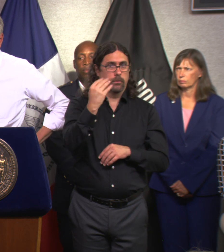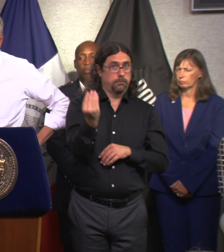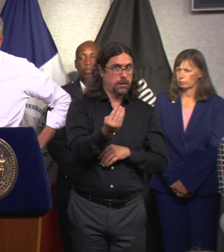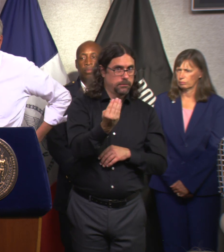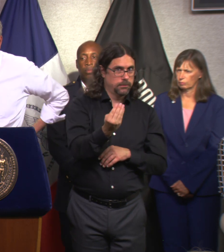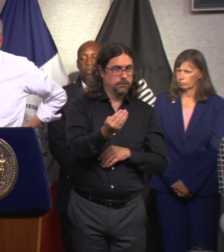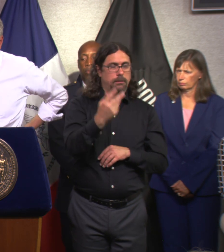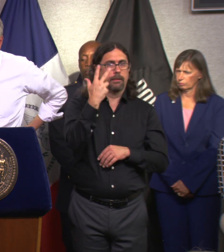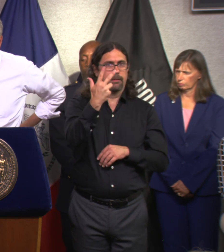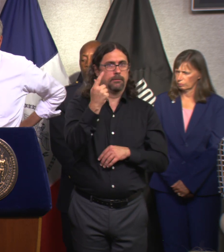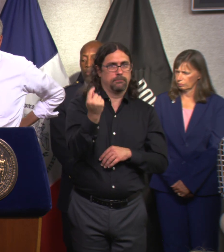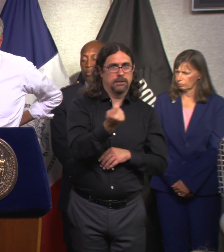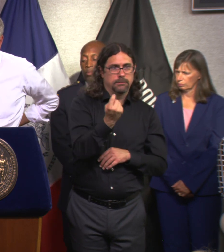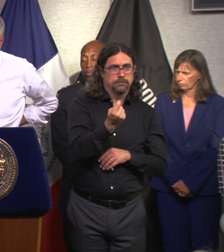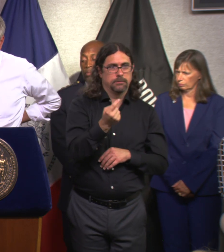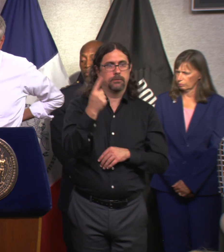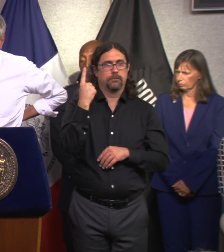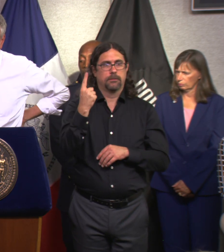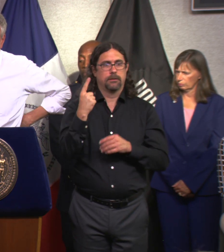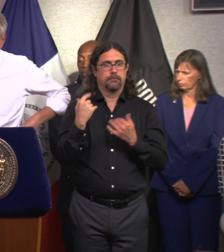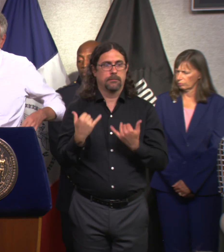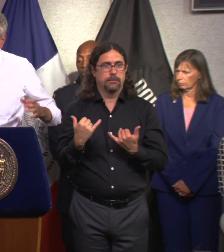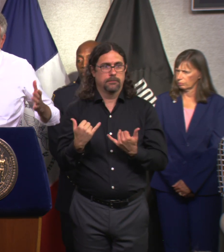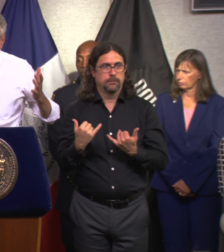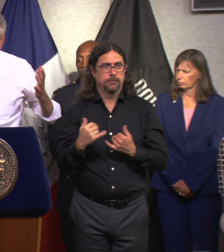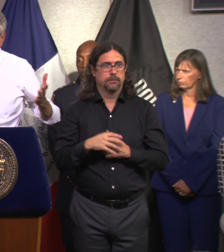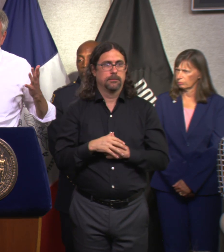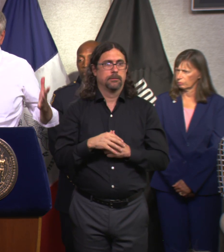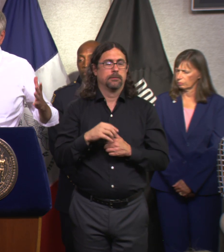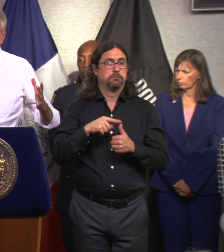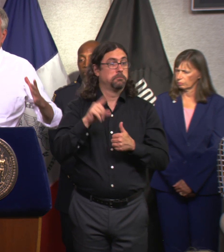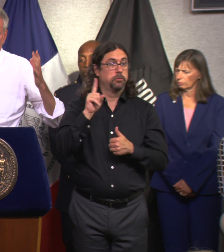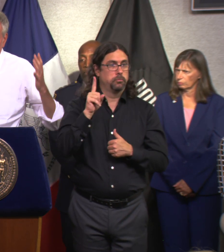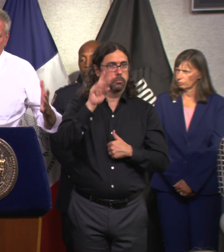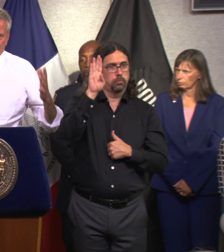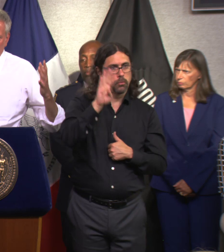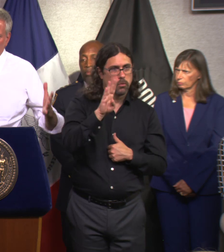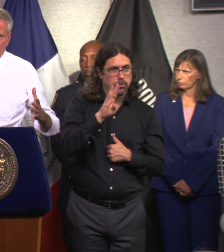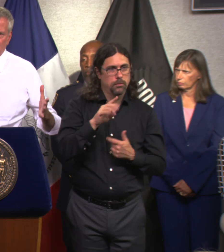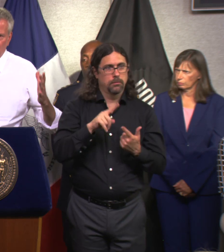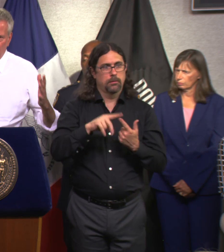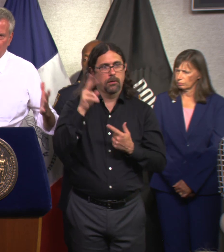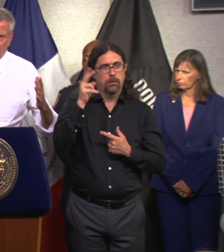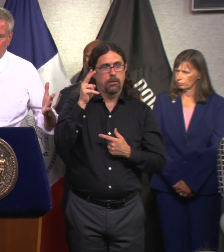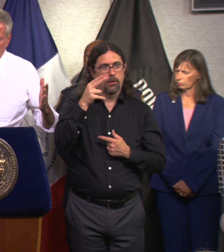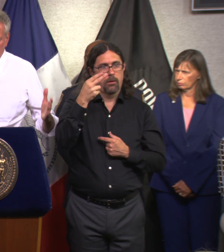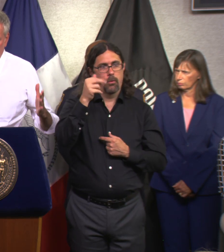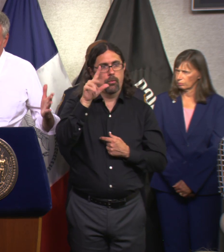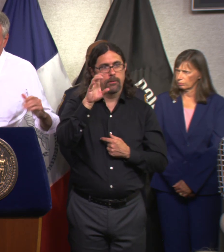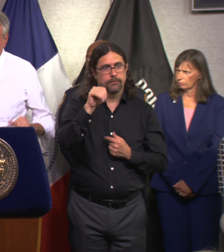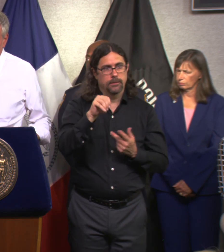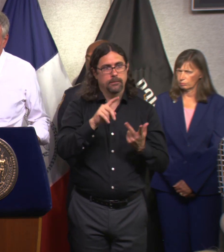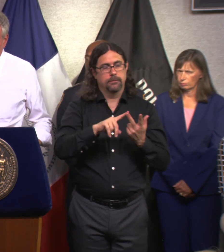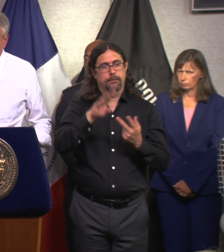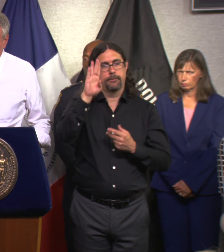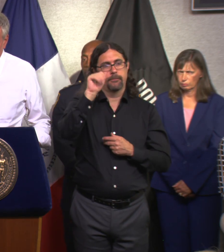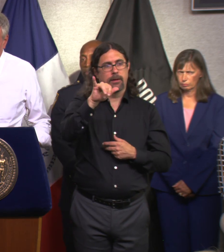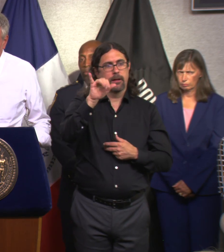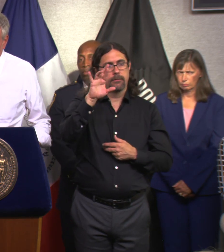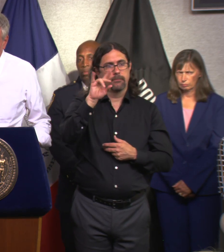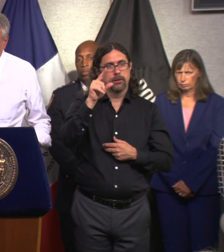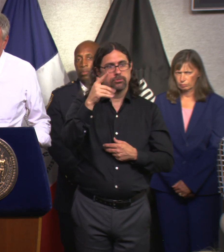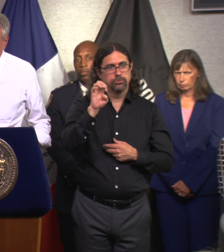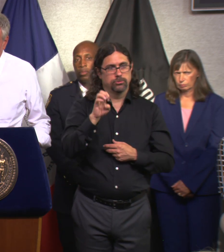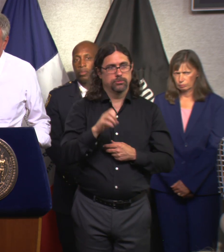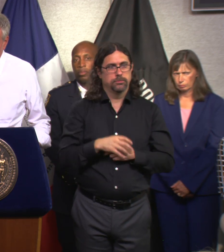Far Rockaway, 1 in Bay Ridge. That was the one today. We were told there'd be this massive blitz, and so far, again, 8 situations strung